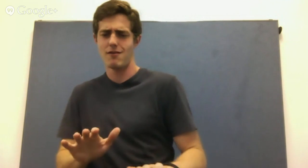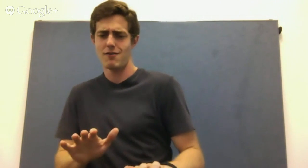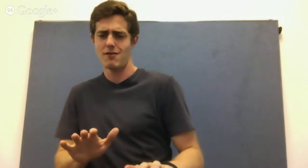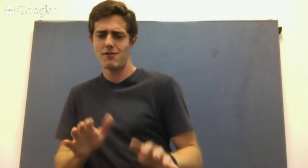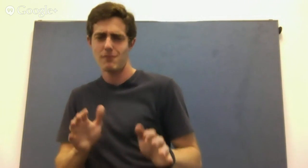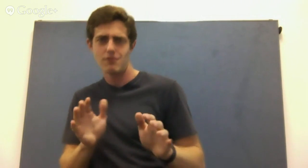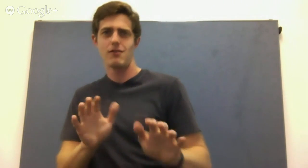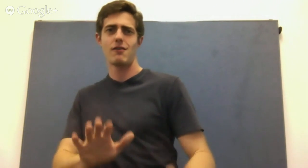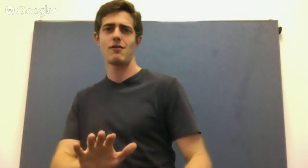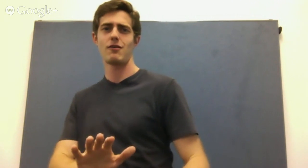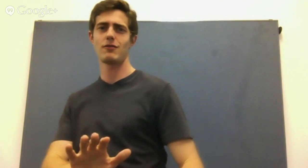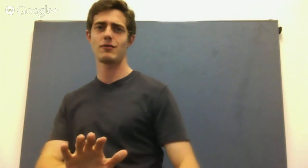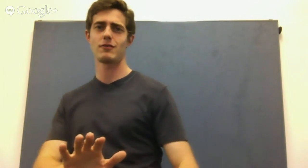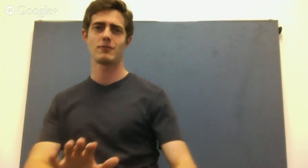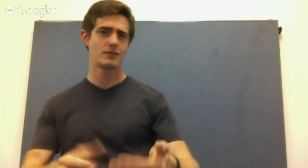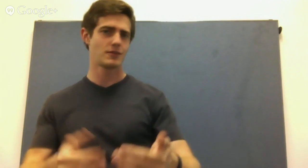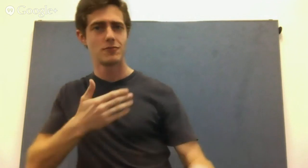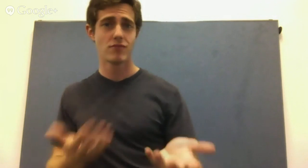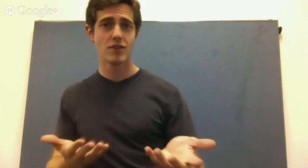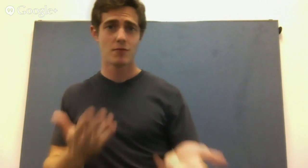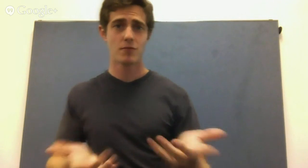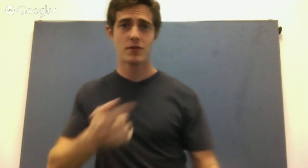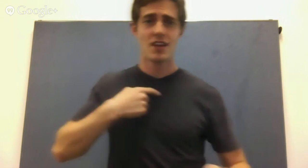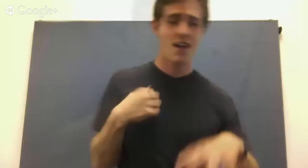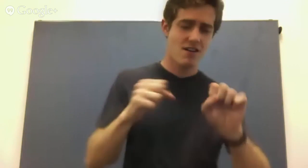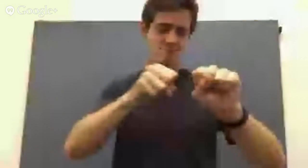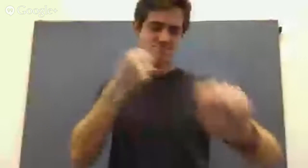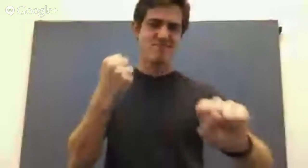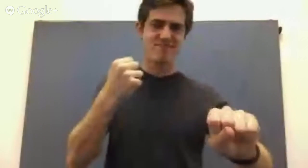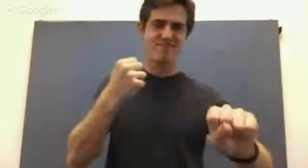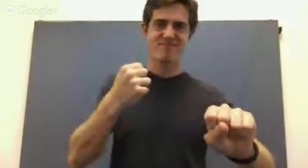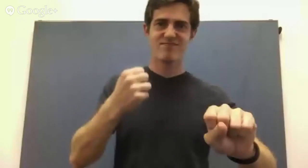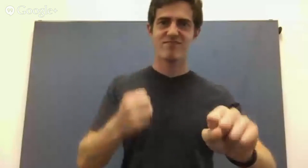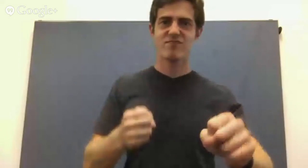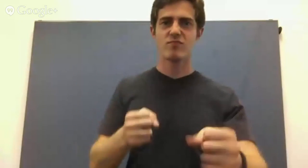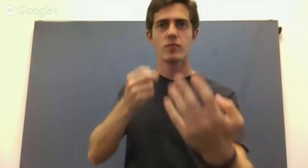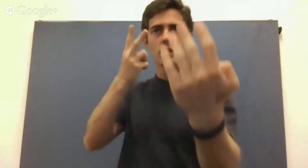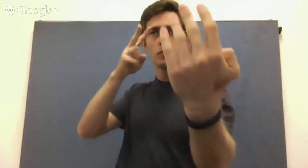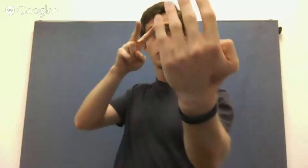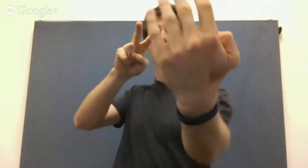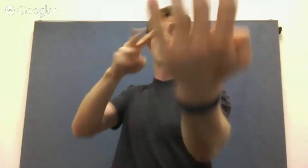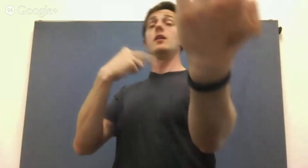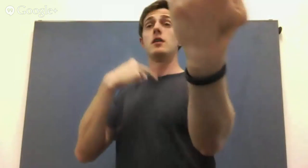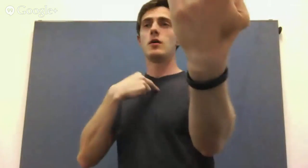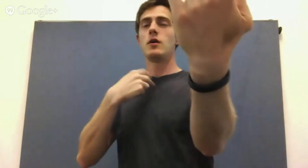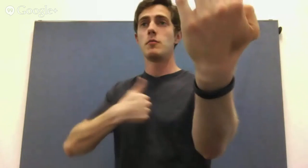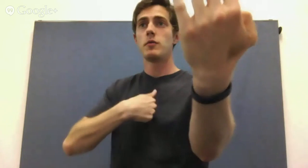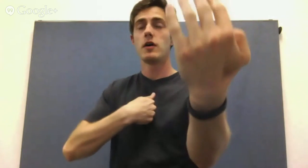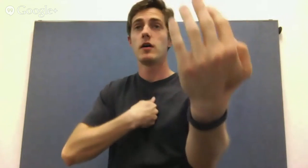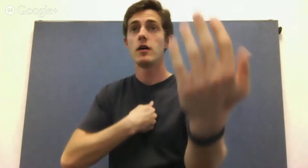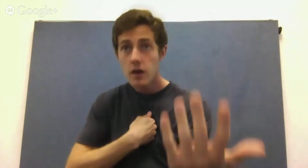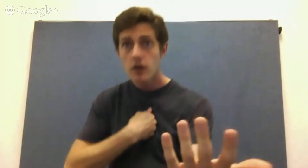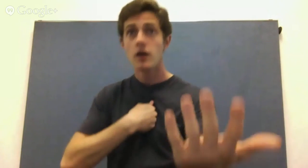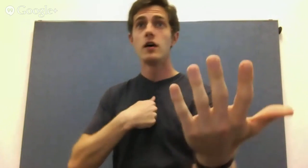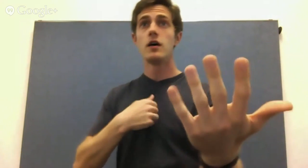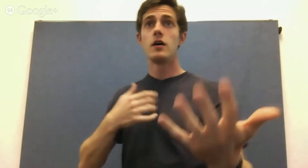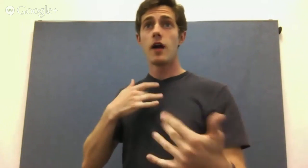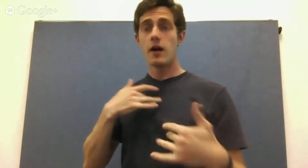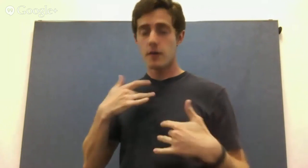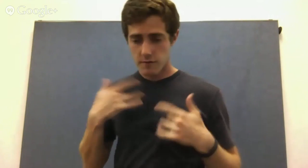emo. And people say I'm error. I see my soul in the mirror. Now you